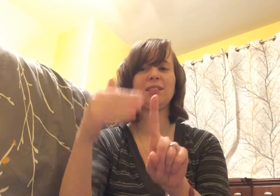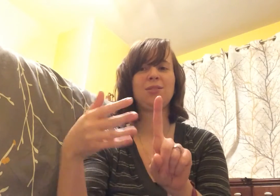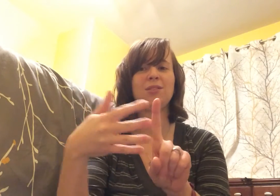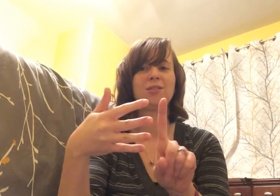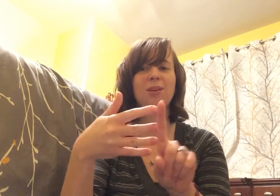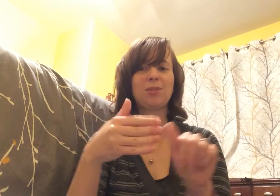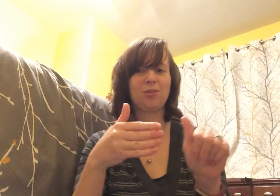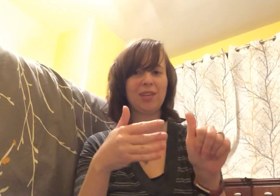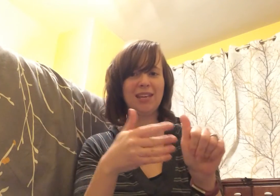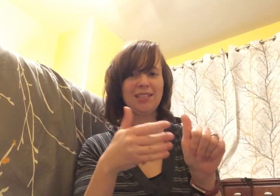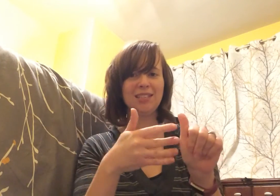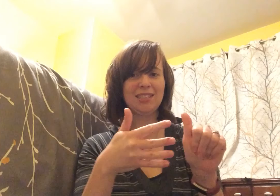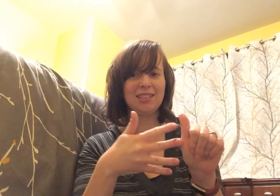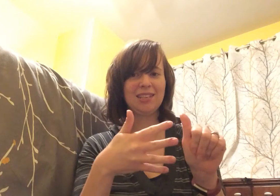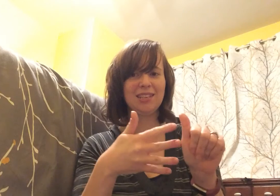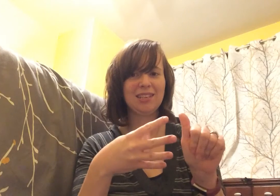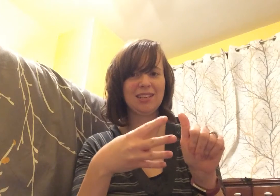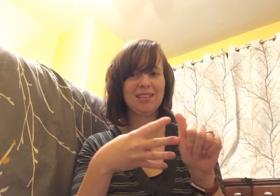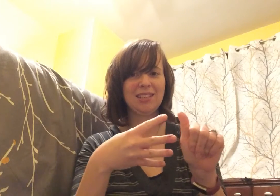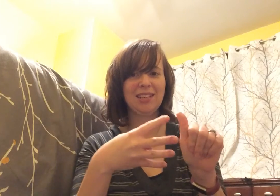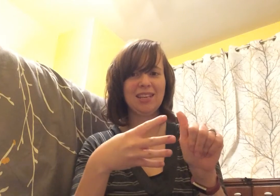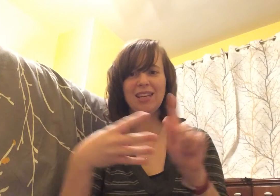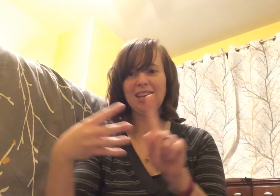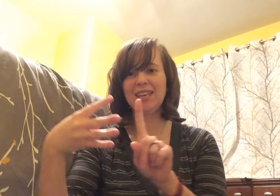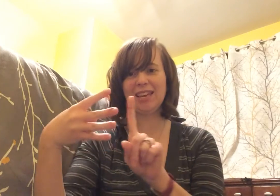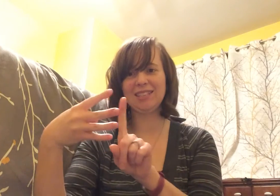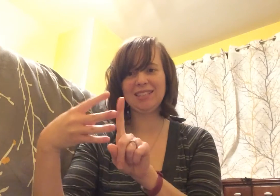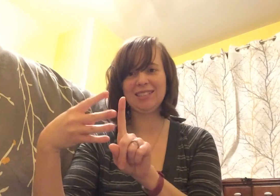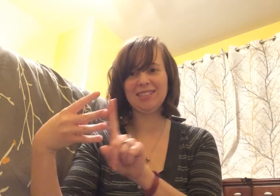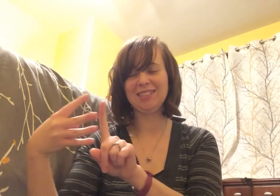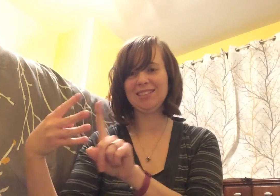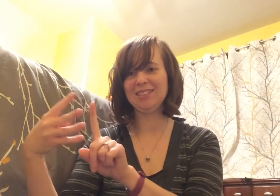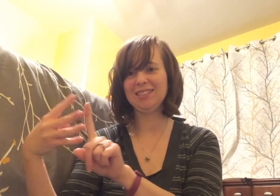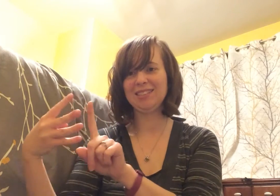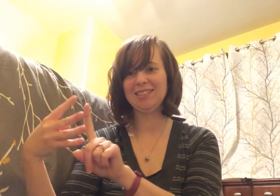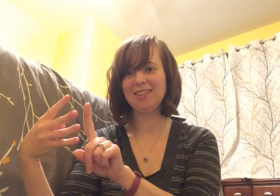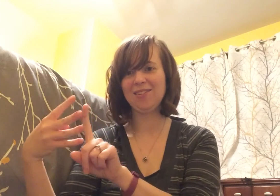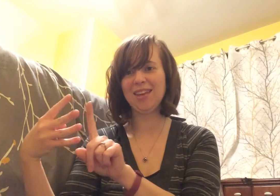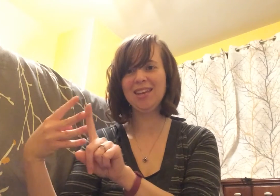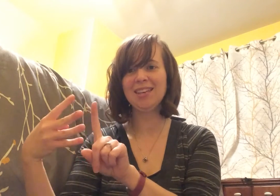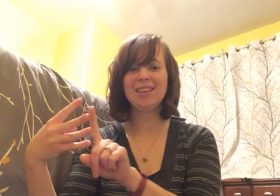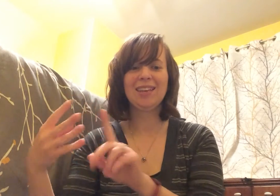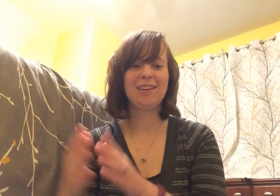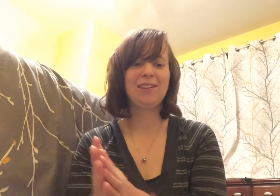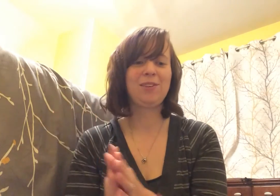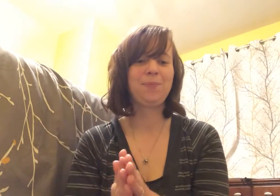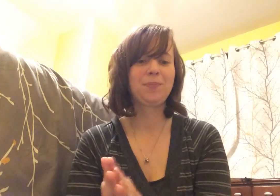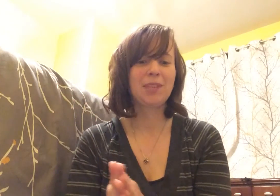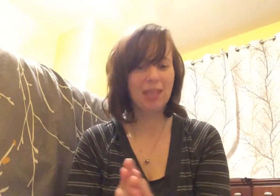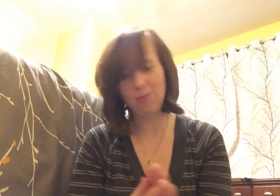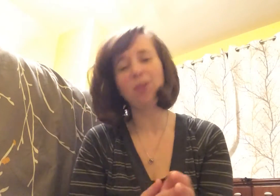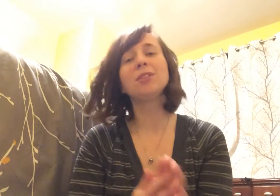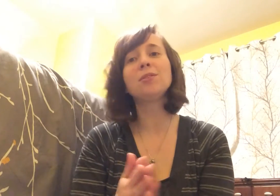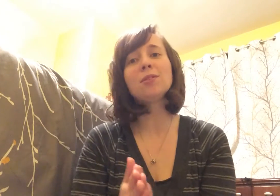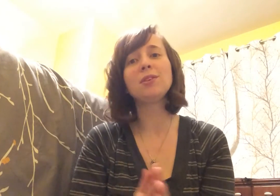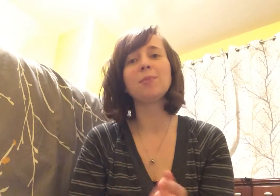that you describe. So cactus and cactus. Okay? And then we also learned